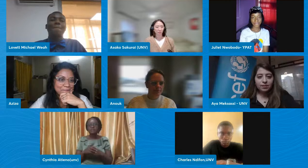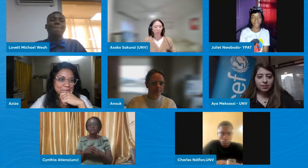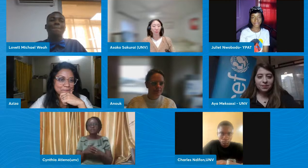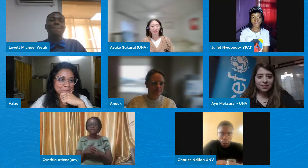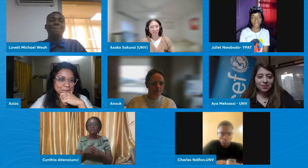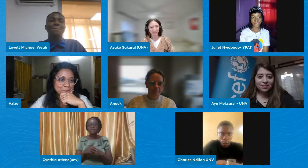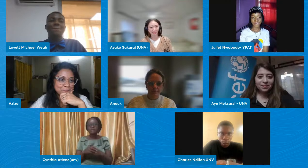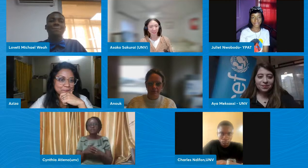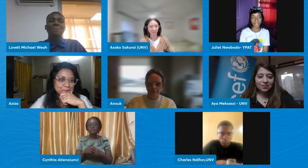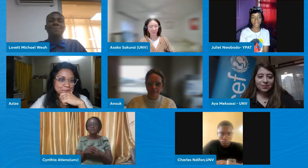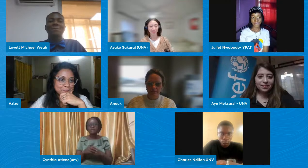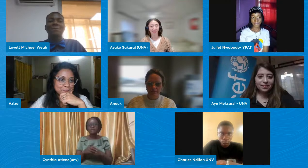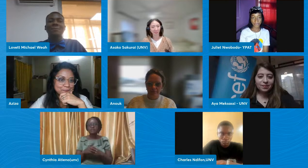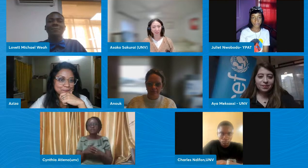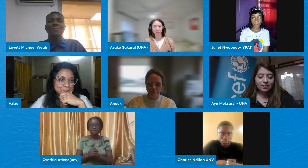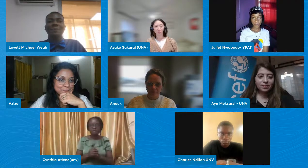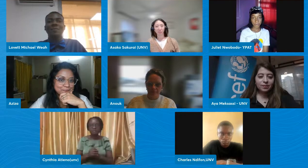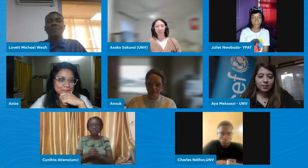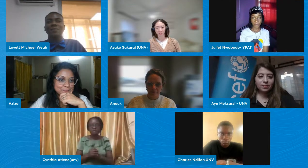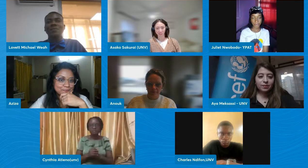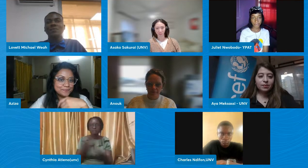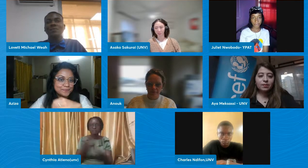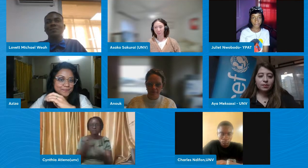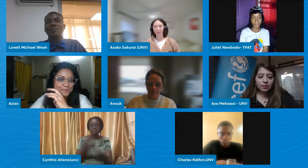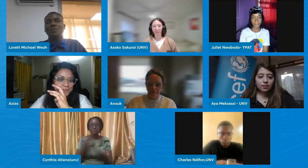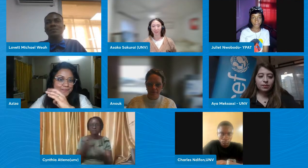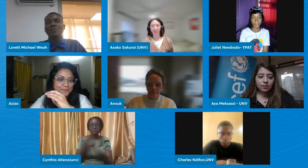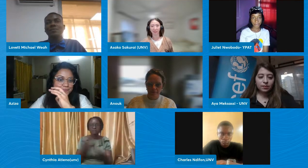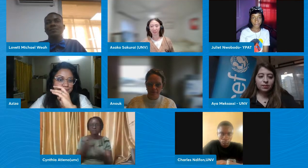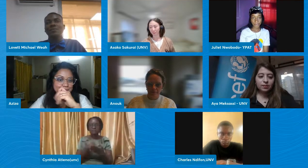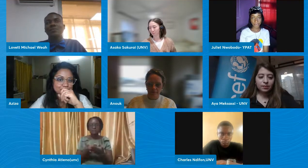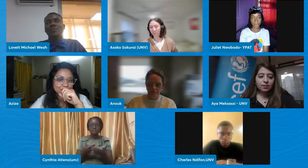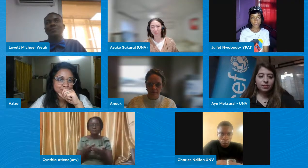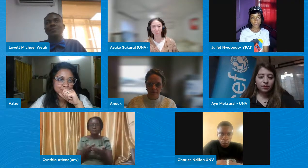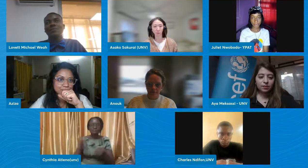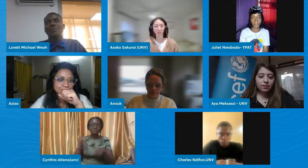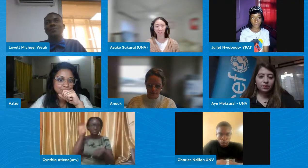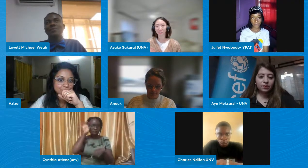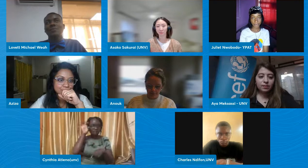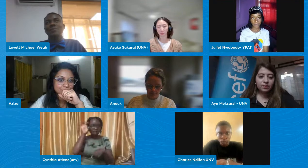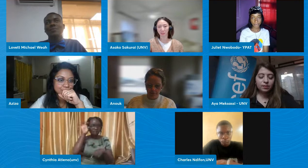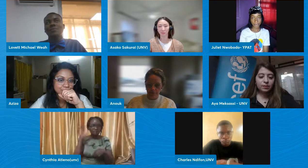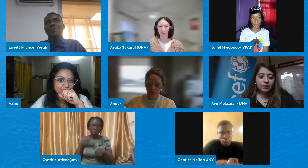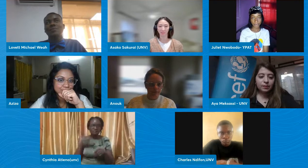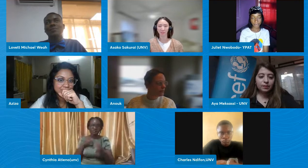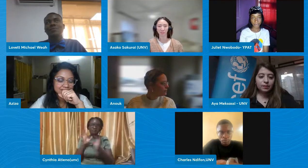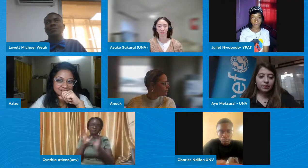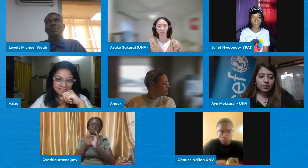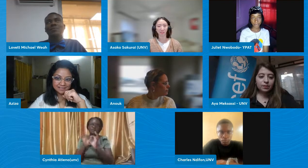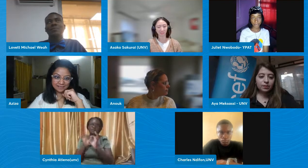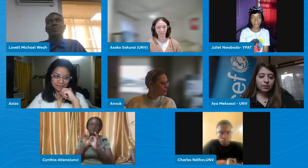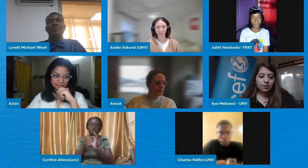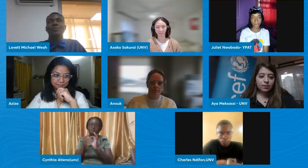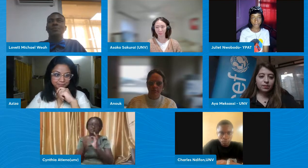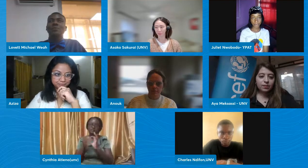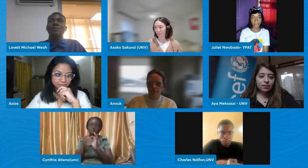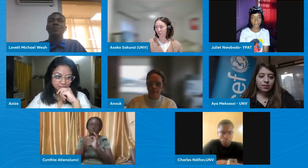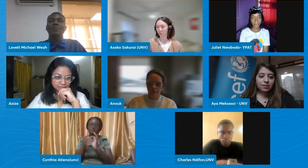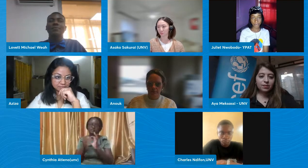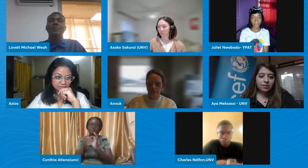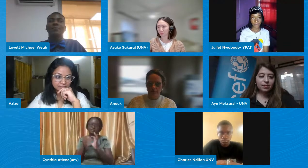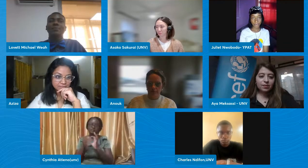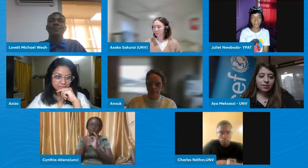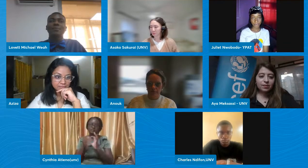much for Cynthia. She's a sign language interpreter, and she will interpret our conversation in sign